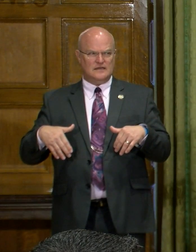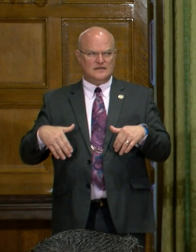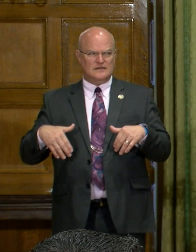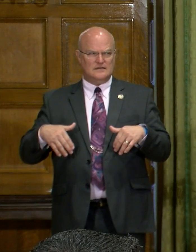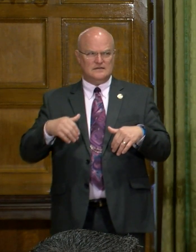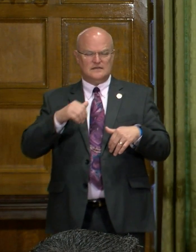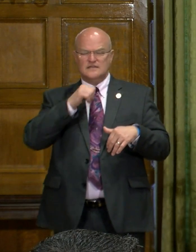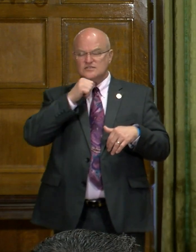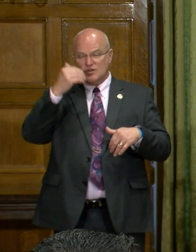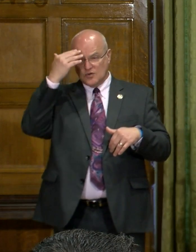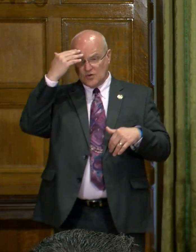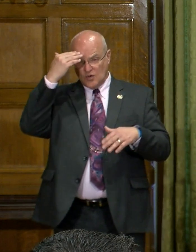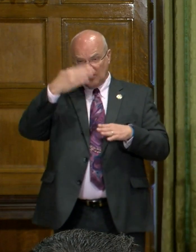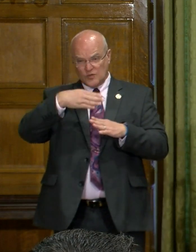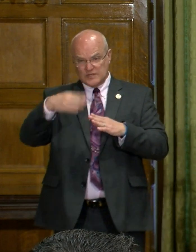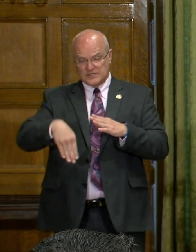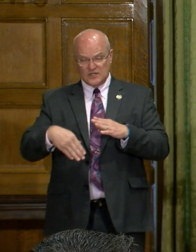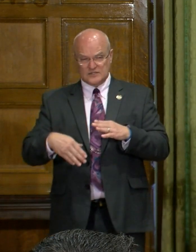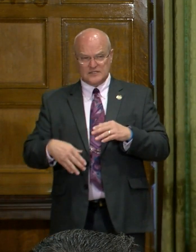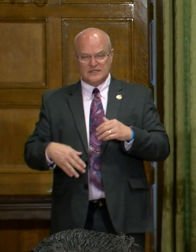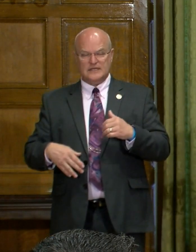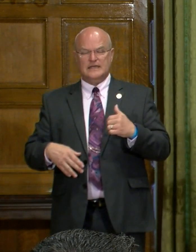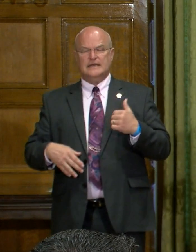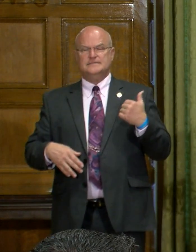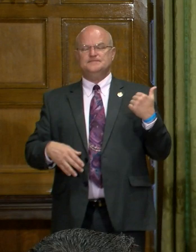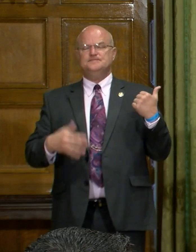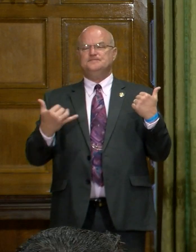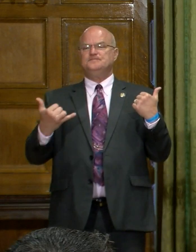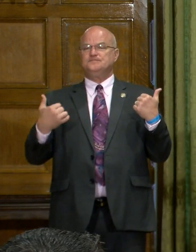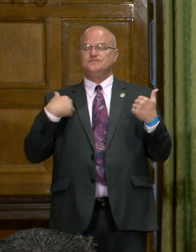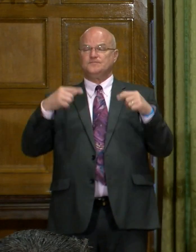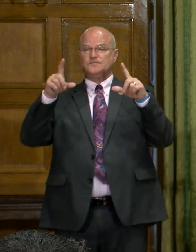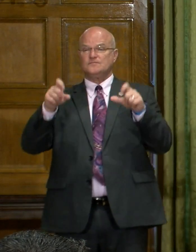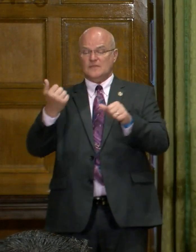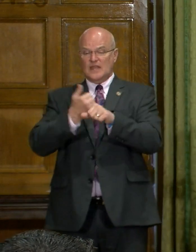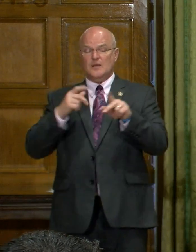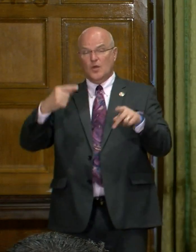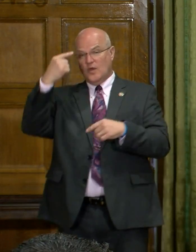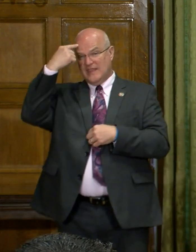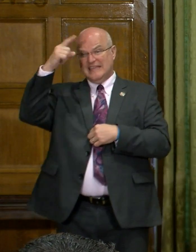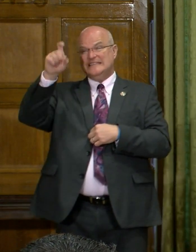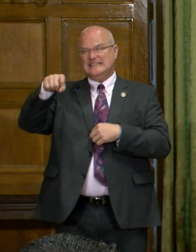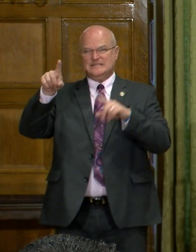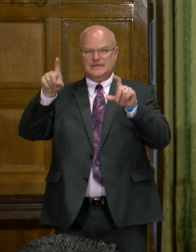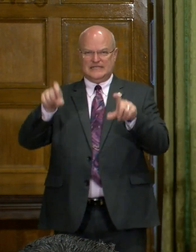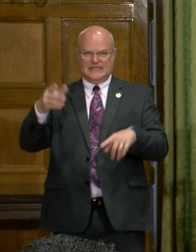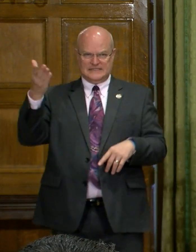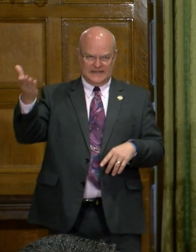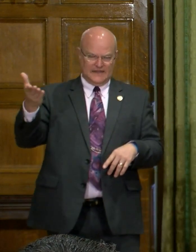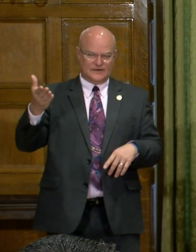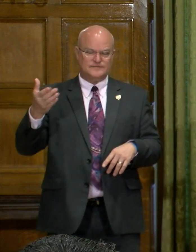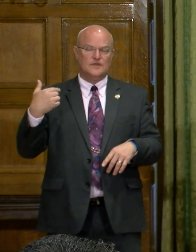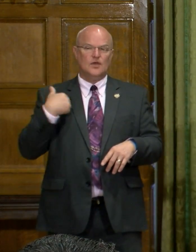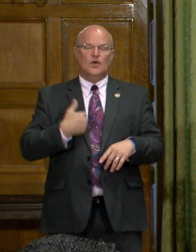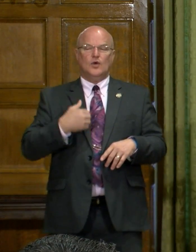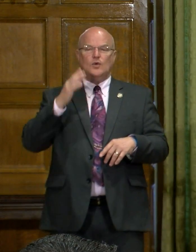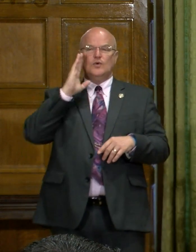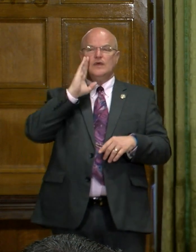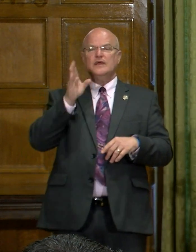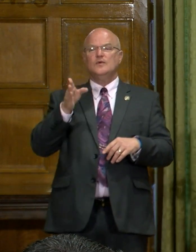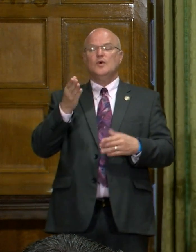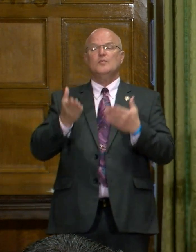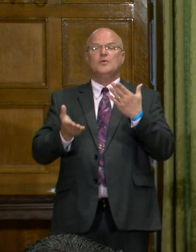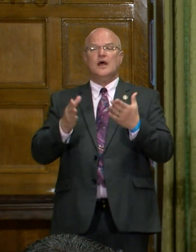Not that you don't know the results on? Currently, we've tested everyone that we think needs to be tested. We